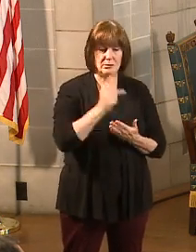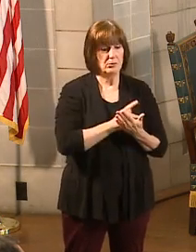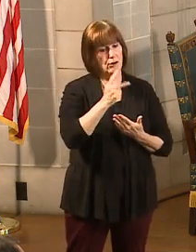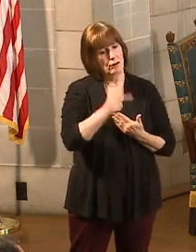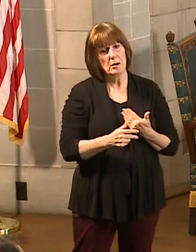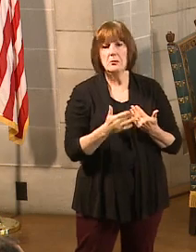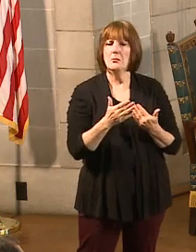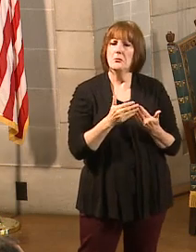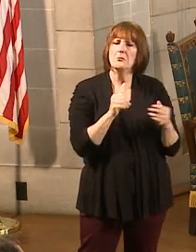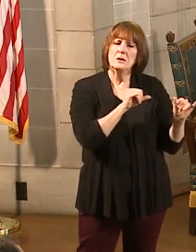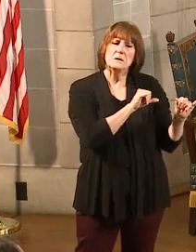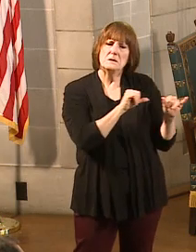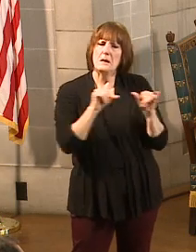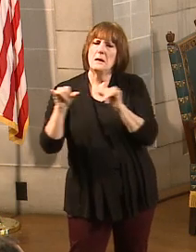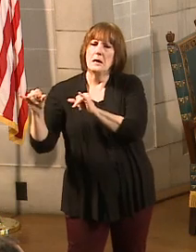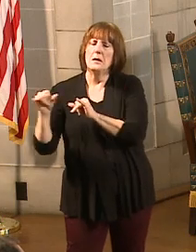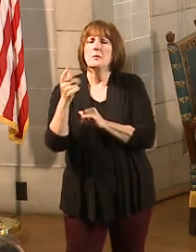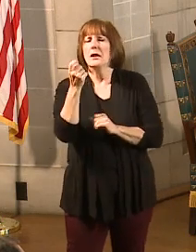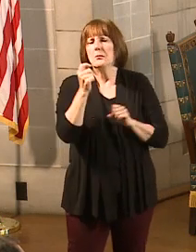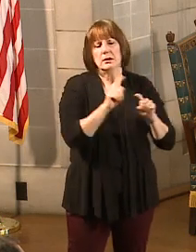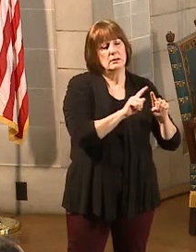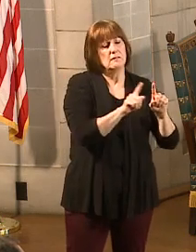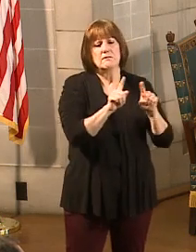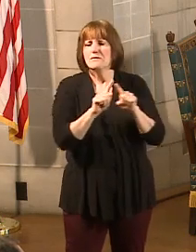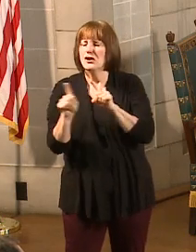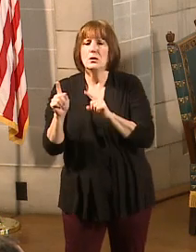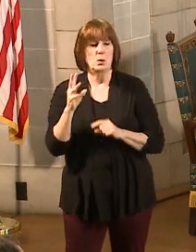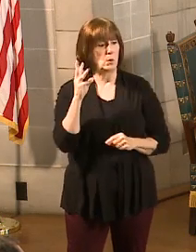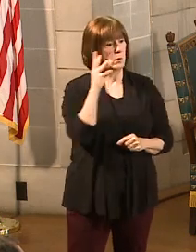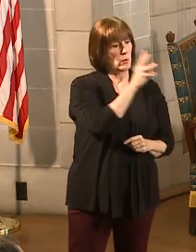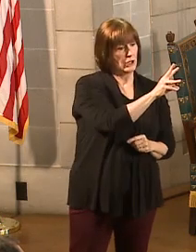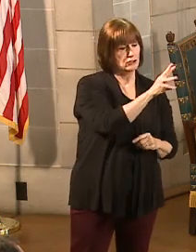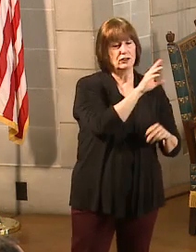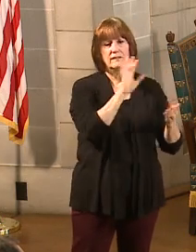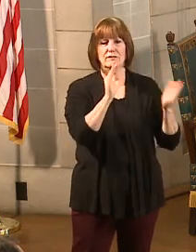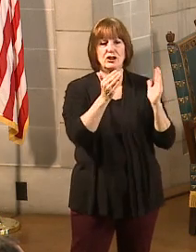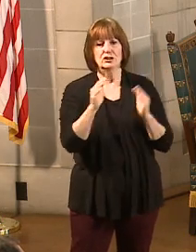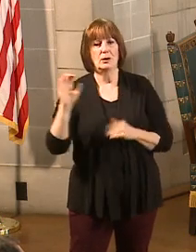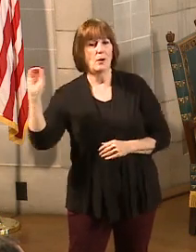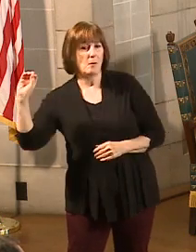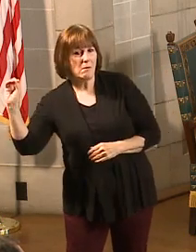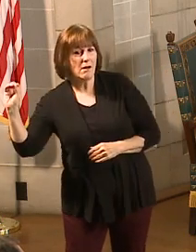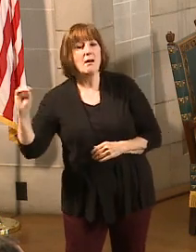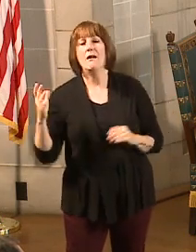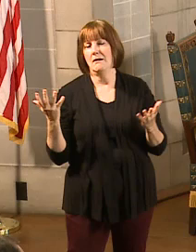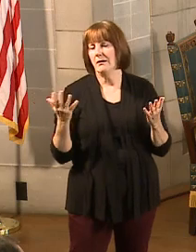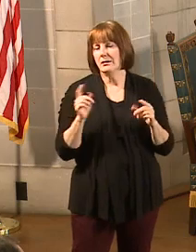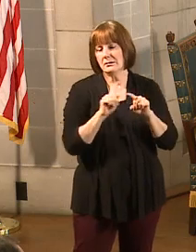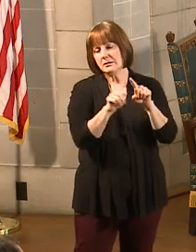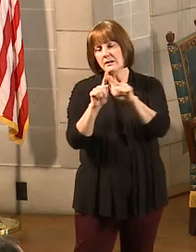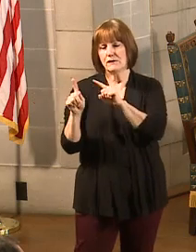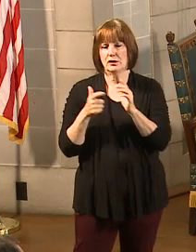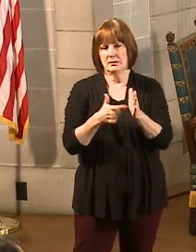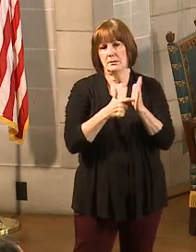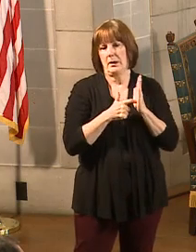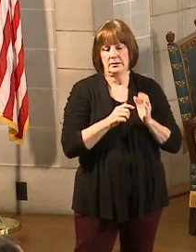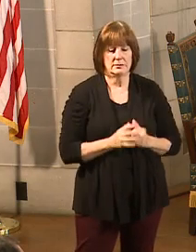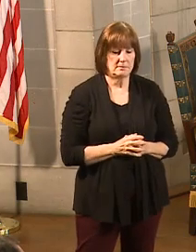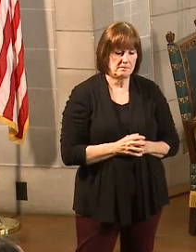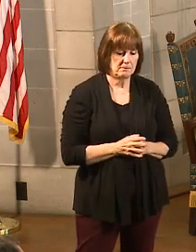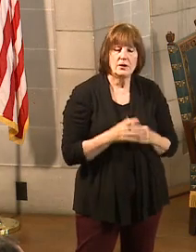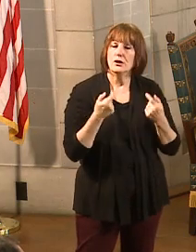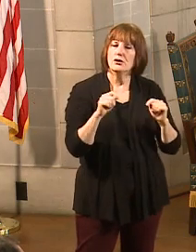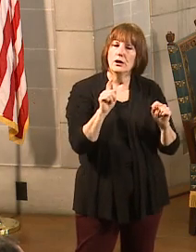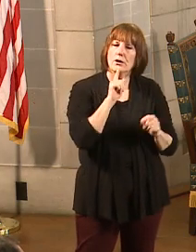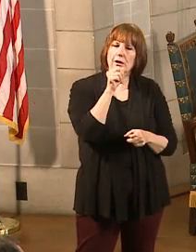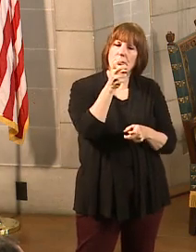about the same, but there's a little bit of difference. In a Western community college versus a metro, there's going to be some different demand points. We're trying